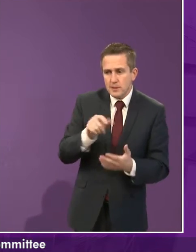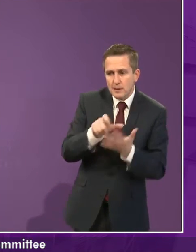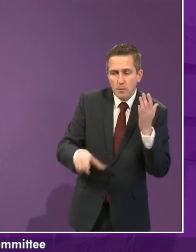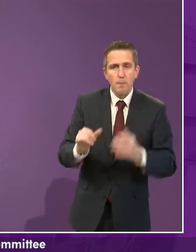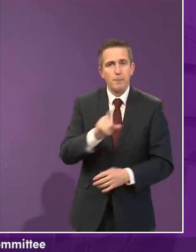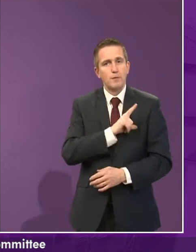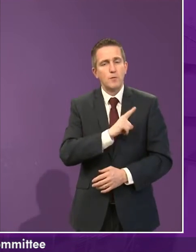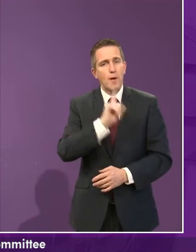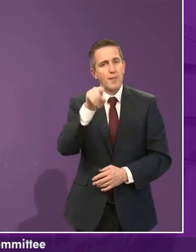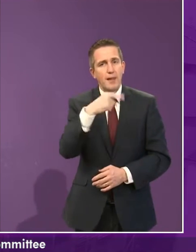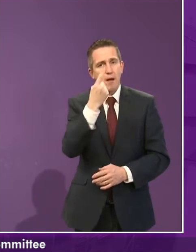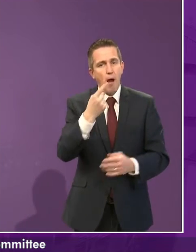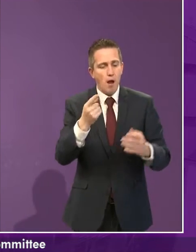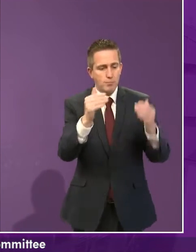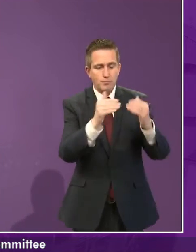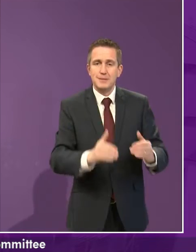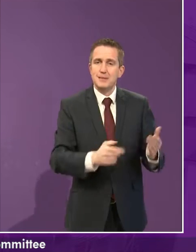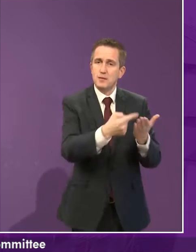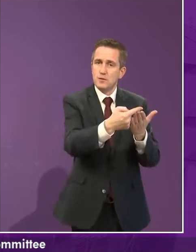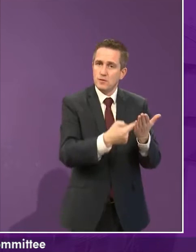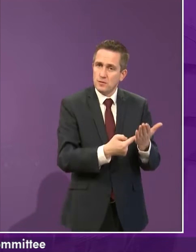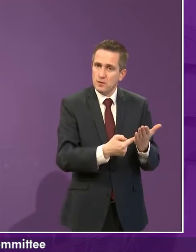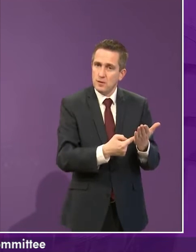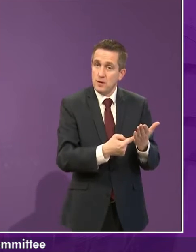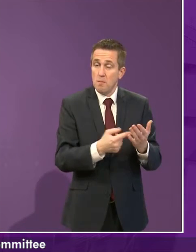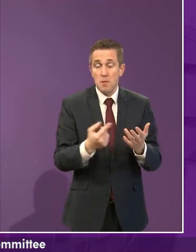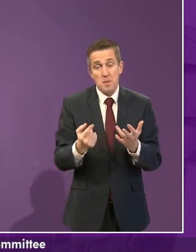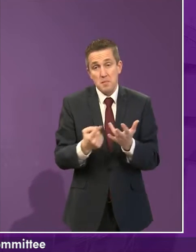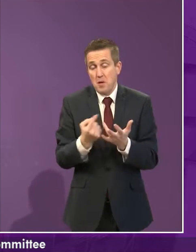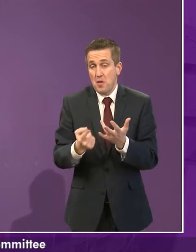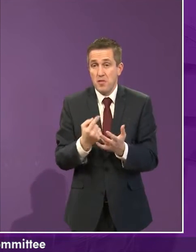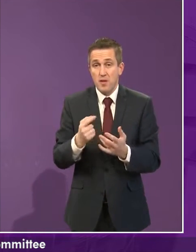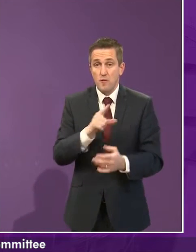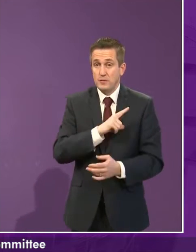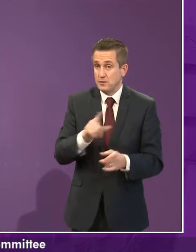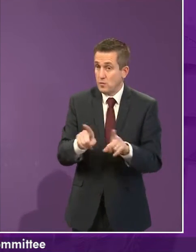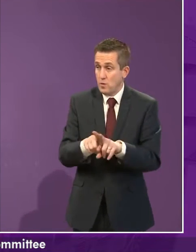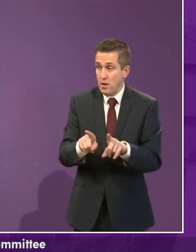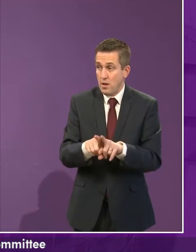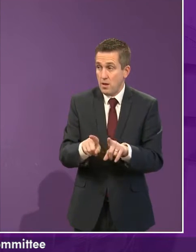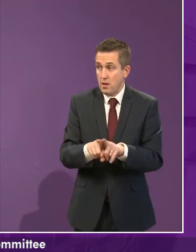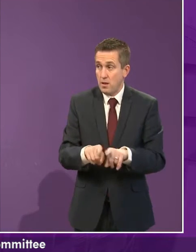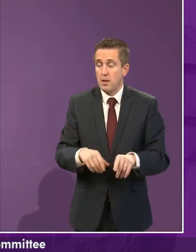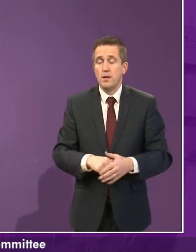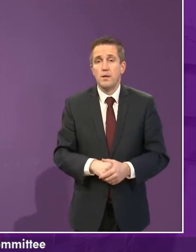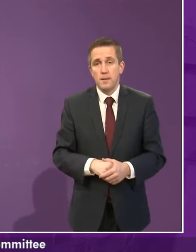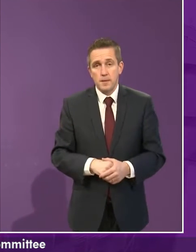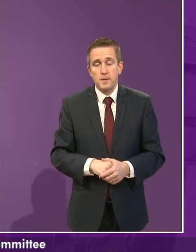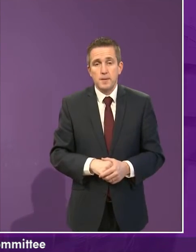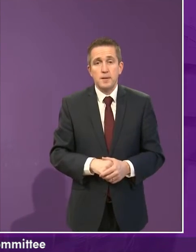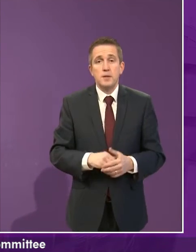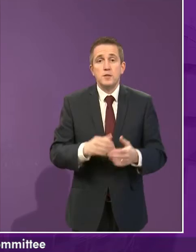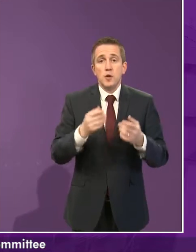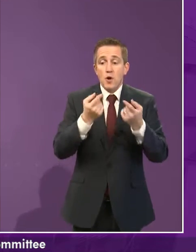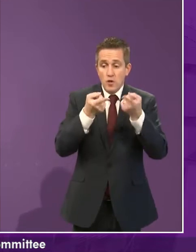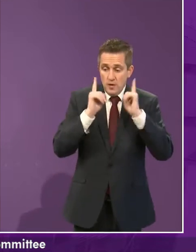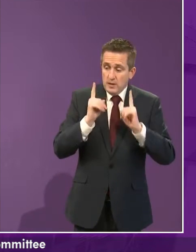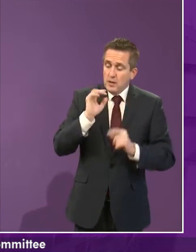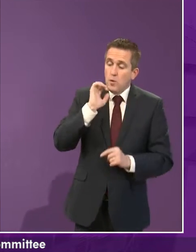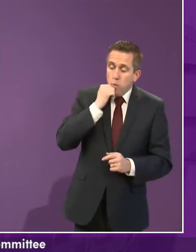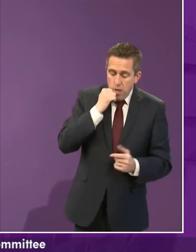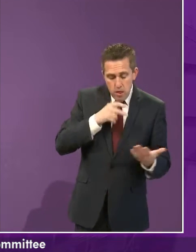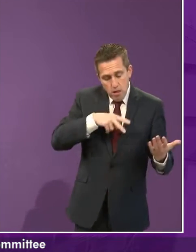might be one aspect, but there's lots of other aspects of contextual data. So adjustments may well be